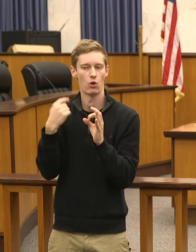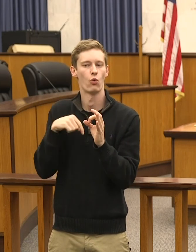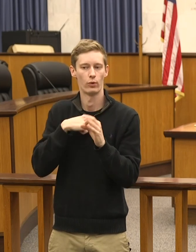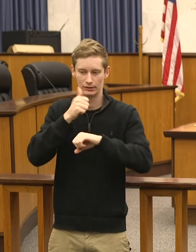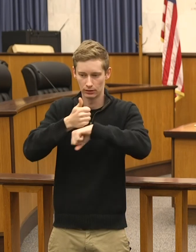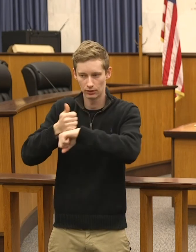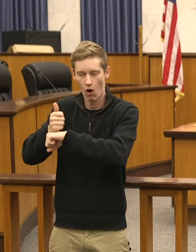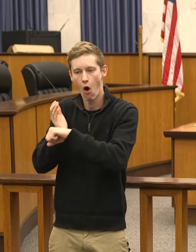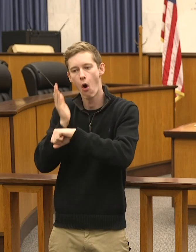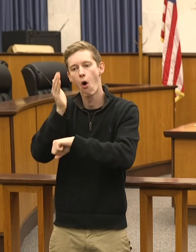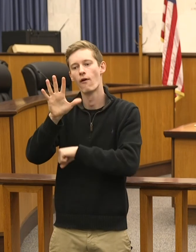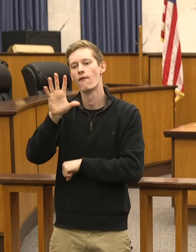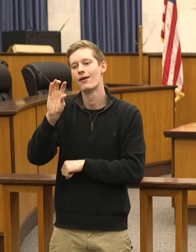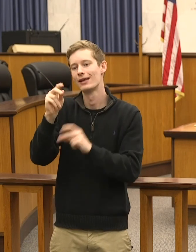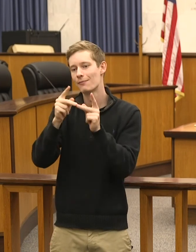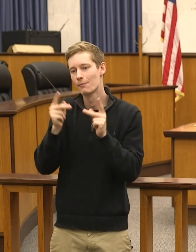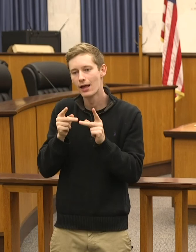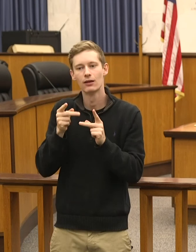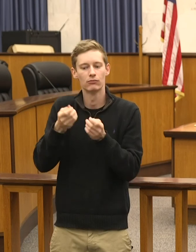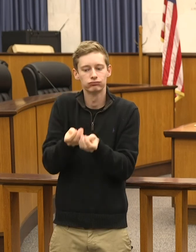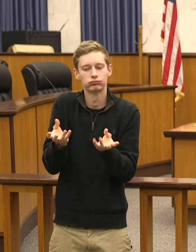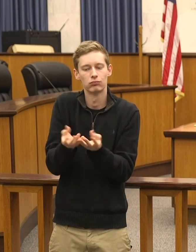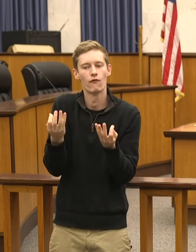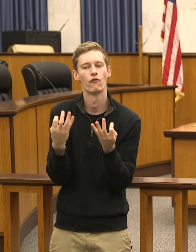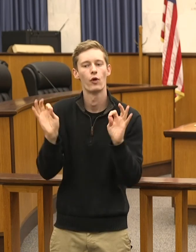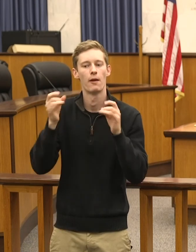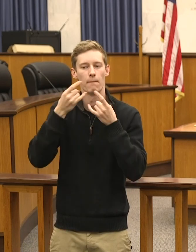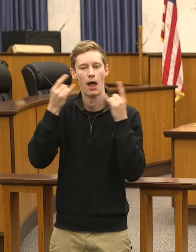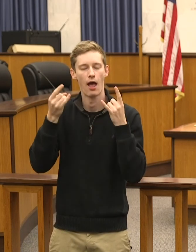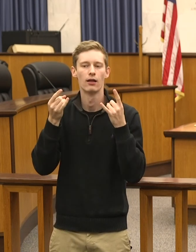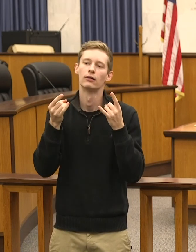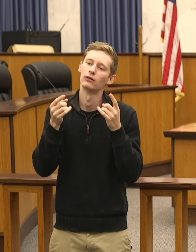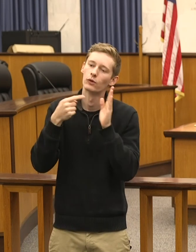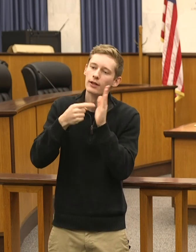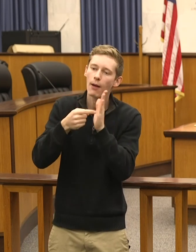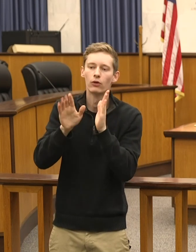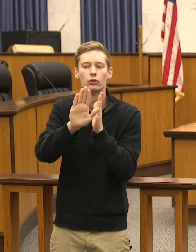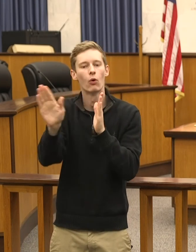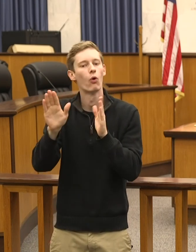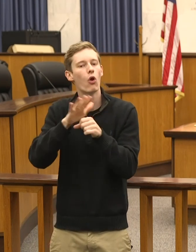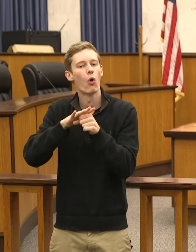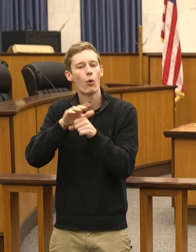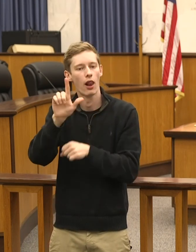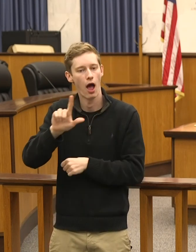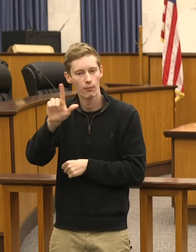pick up a free mask at places like your local library. So we ask that you utilize that option. In